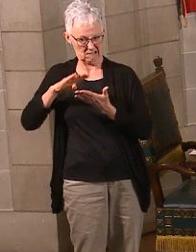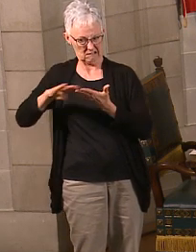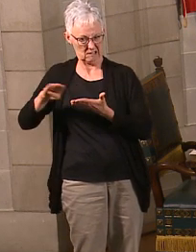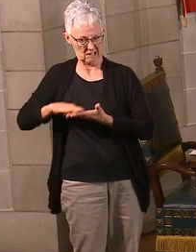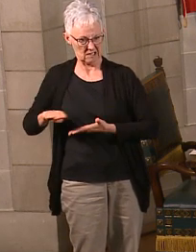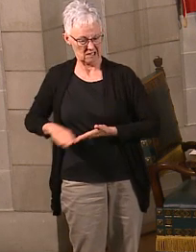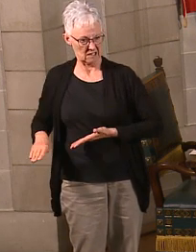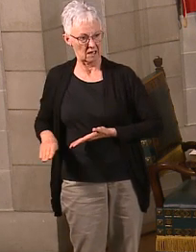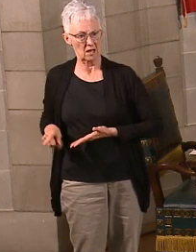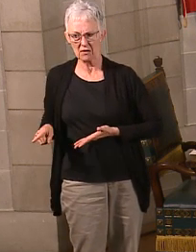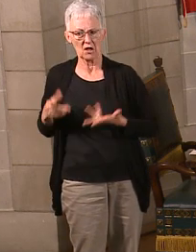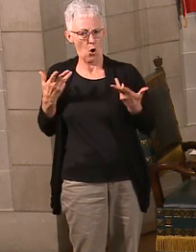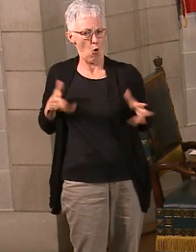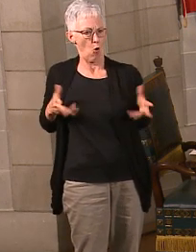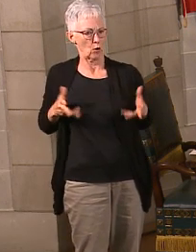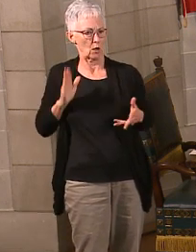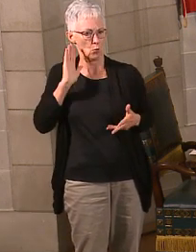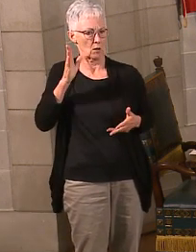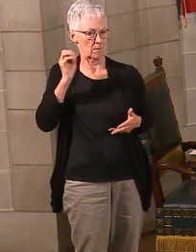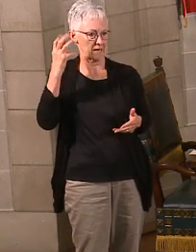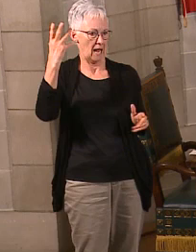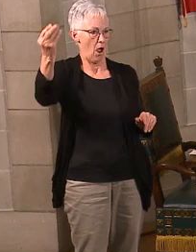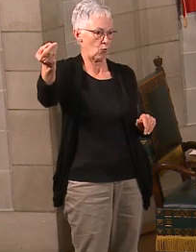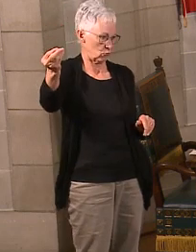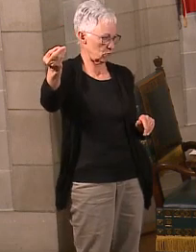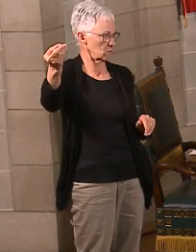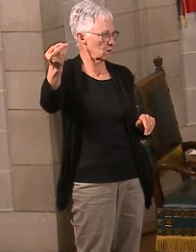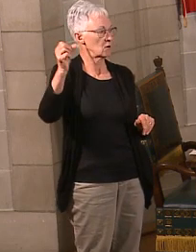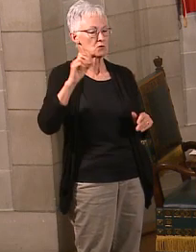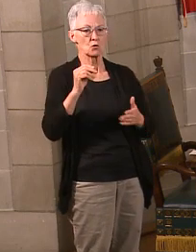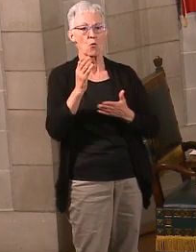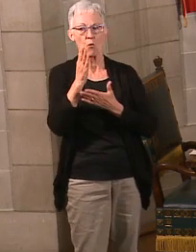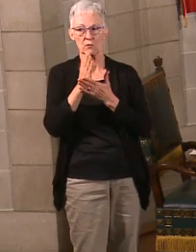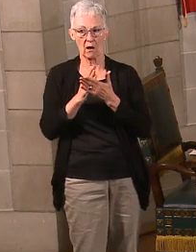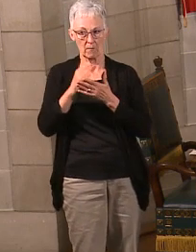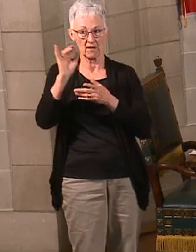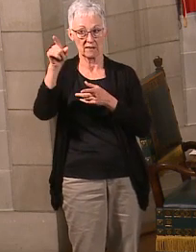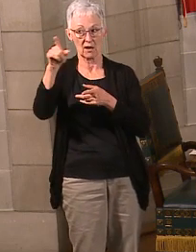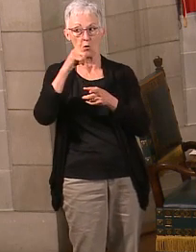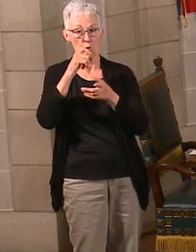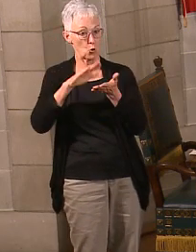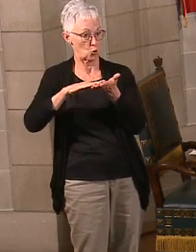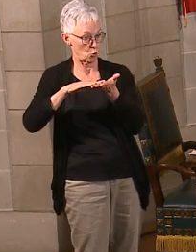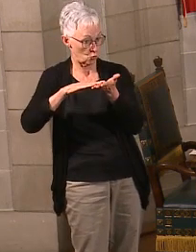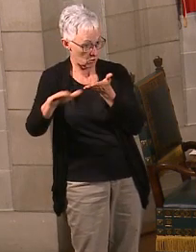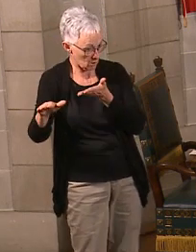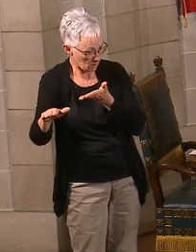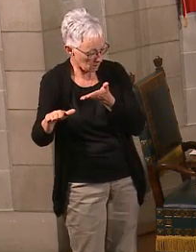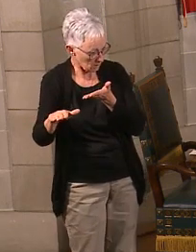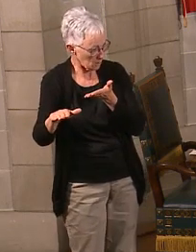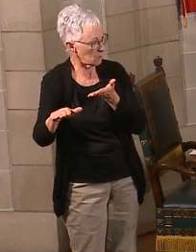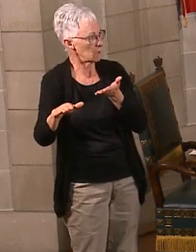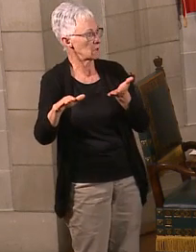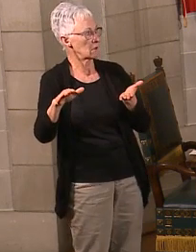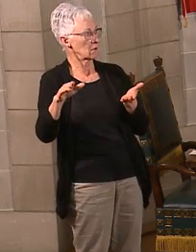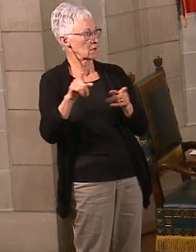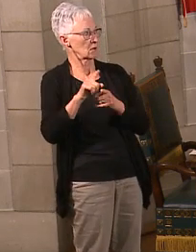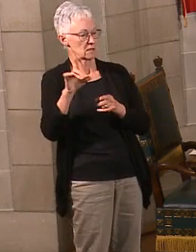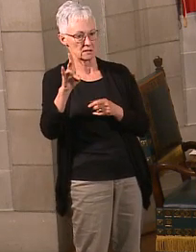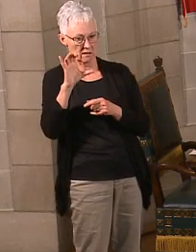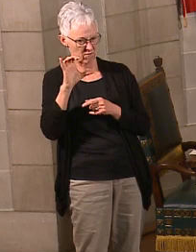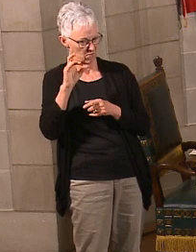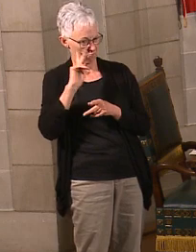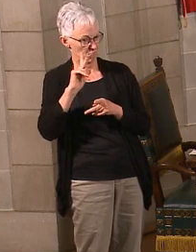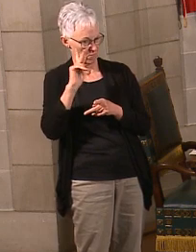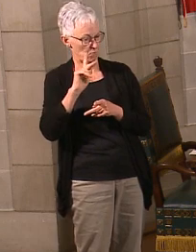and then they still do work before they actually send them out into the community. So that was part of that. I saw a number of like 700 people, I think it